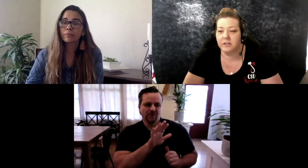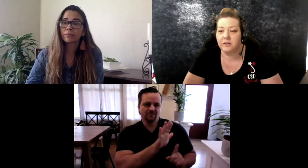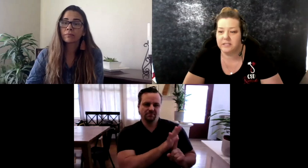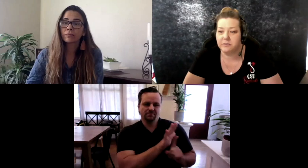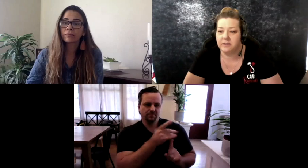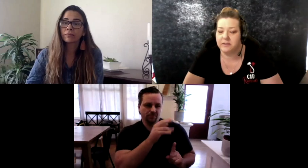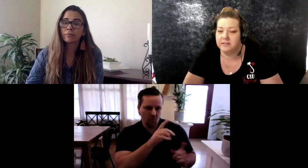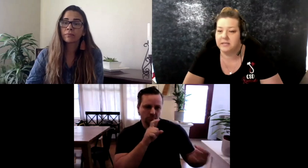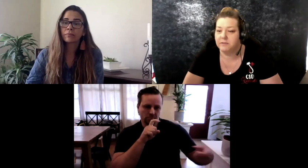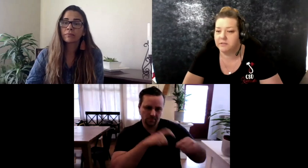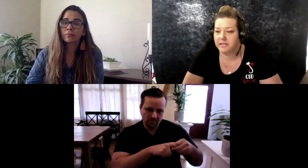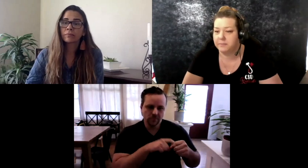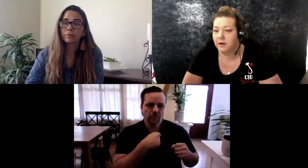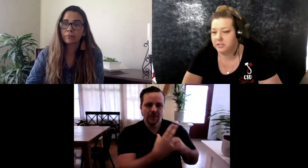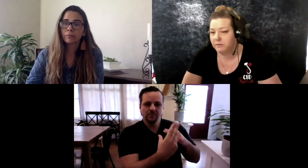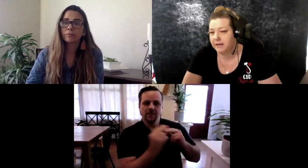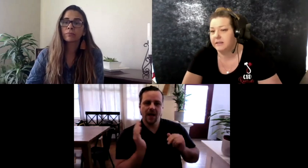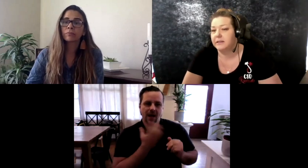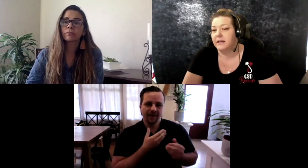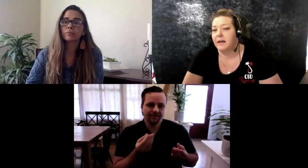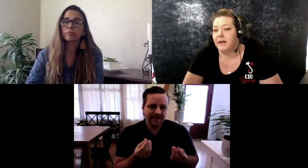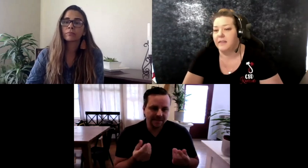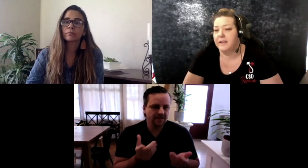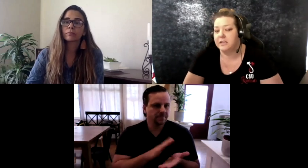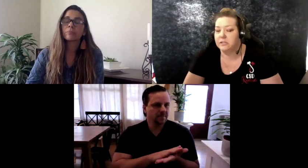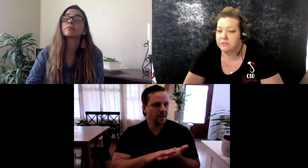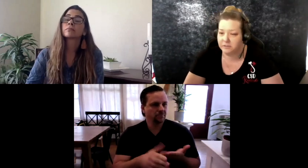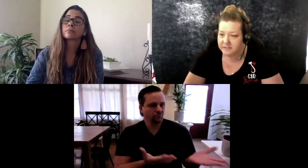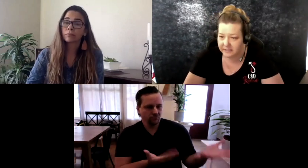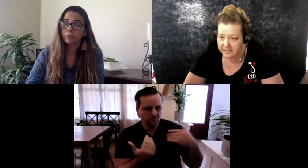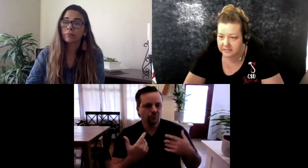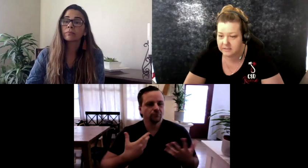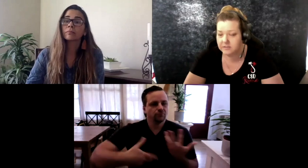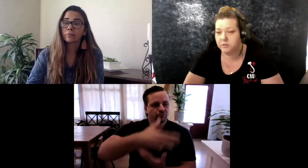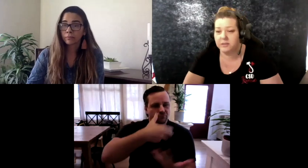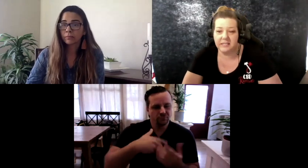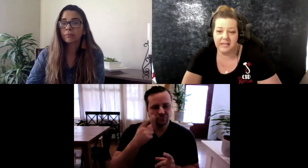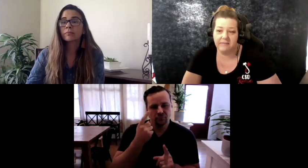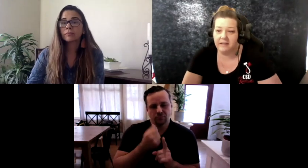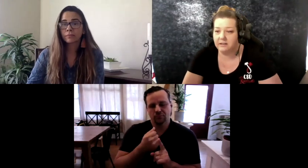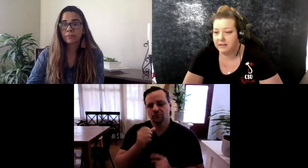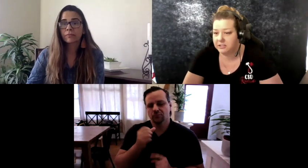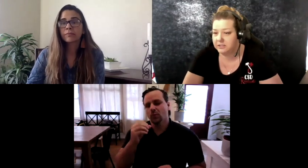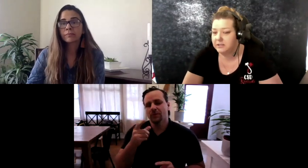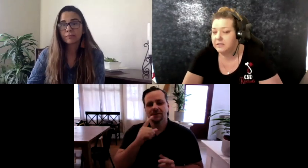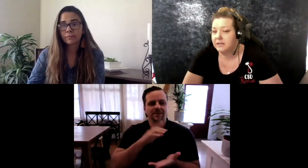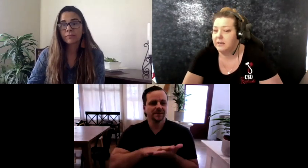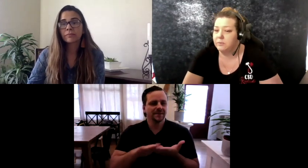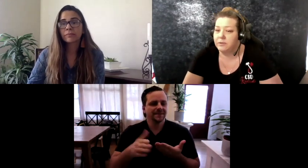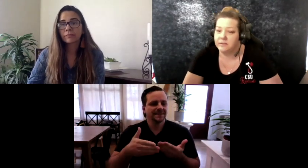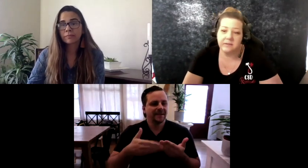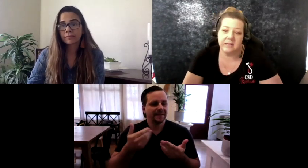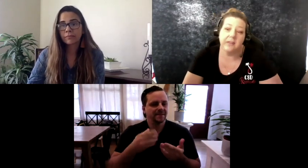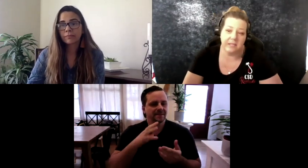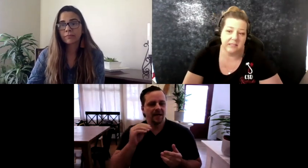very closely with the City of Riverside Parks and Rec, and they use our facilities. So it's really nice to have that interaction